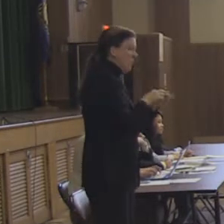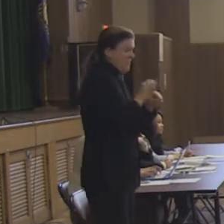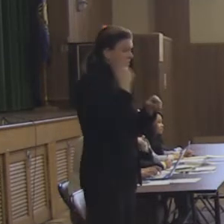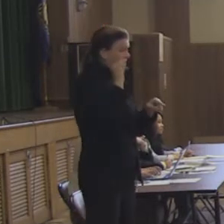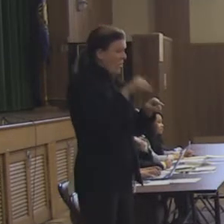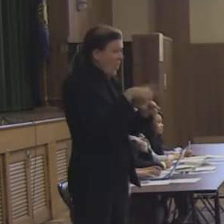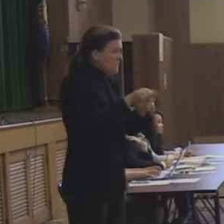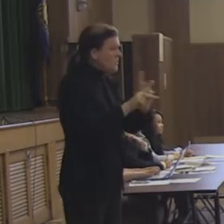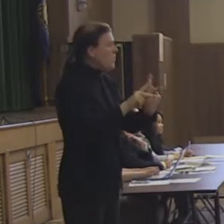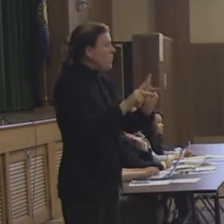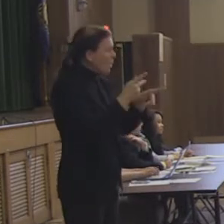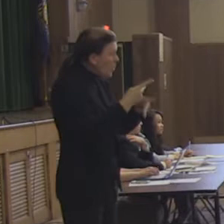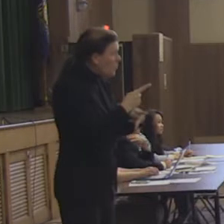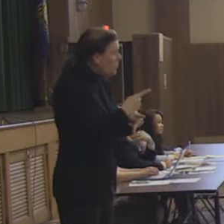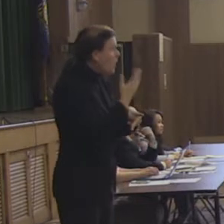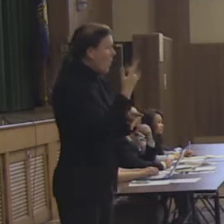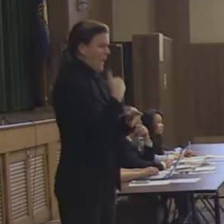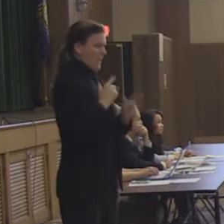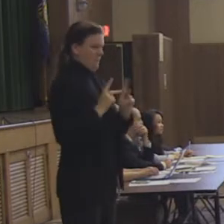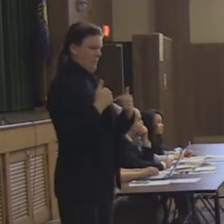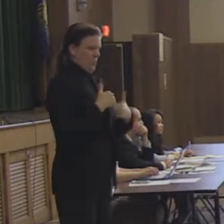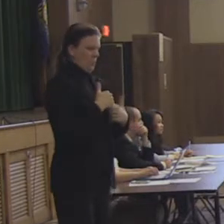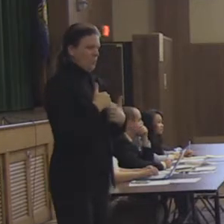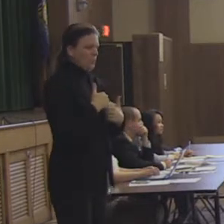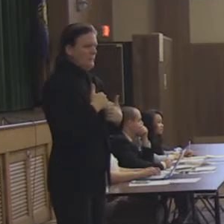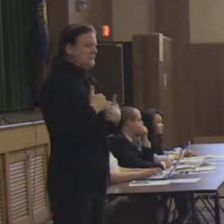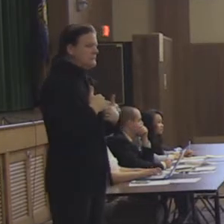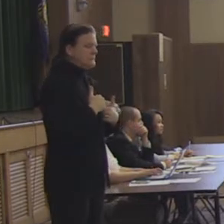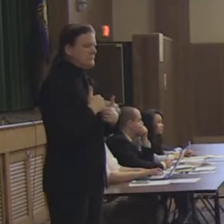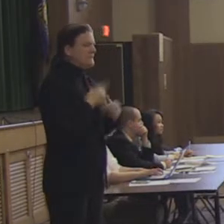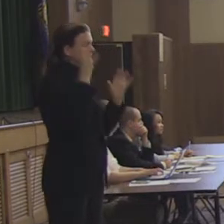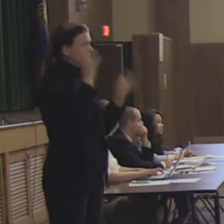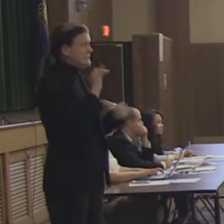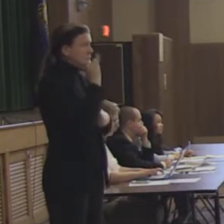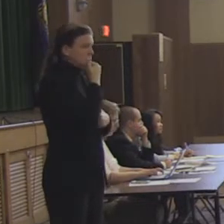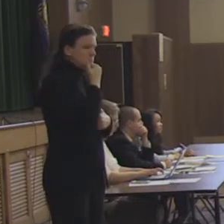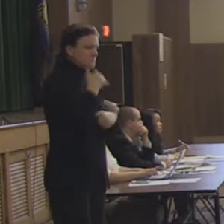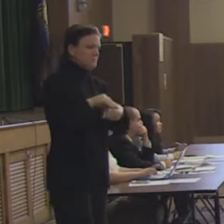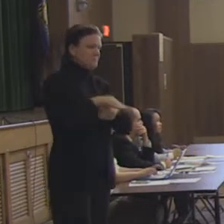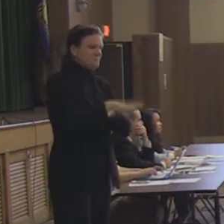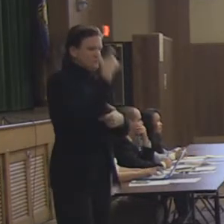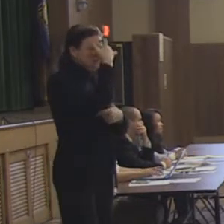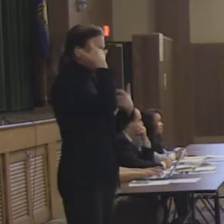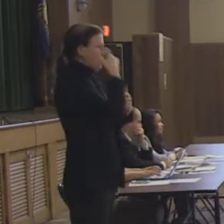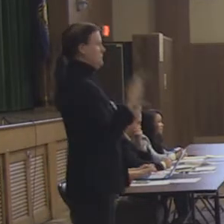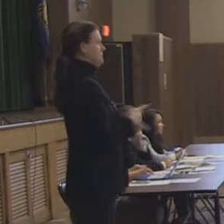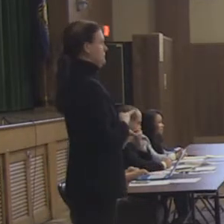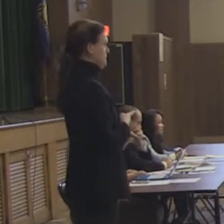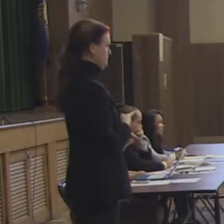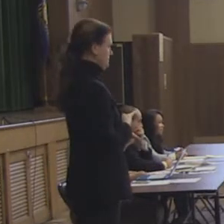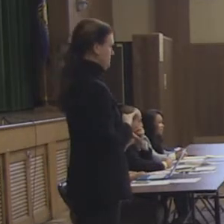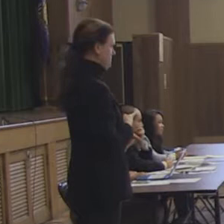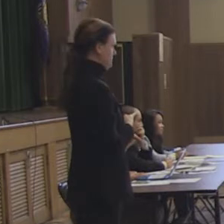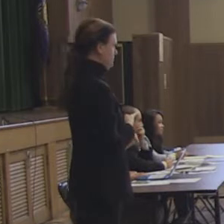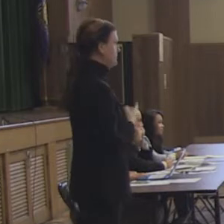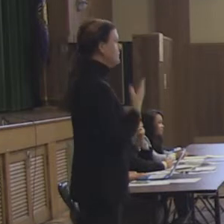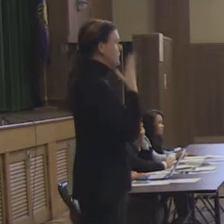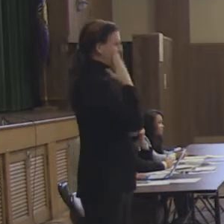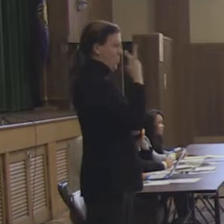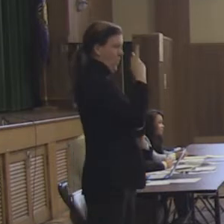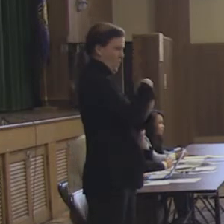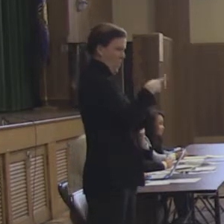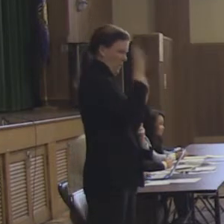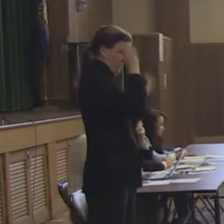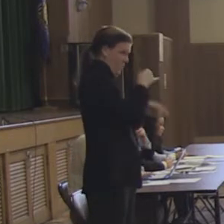being people make poor choices in order to cope with the traumas that they've had. There's a program, and I know it's focused on children,